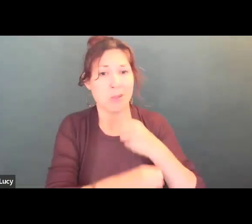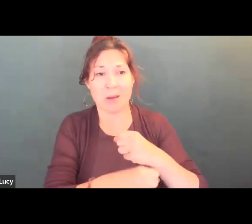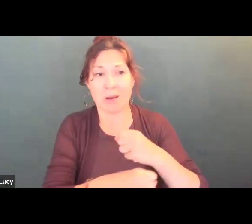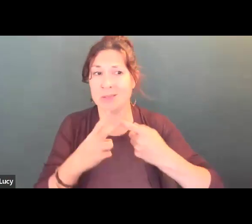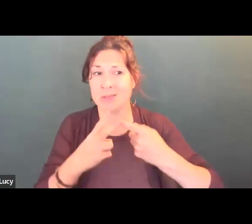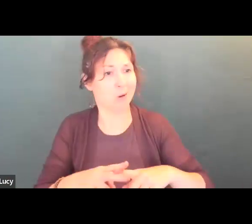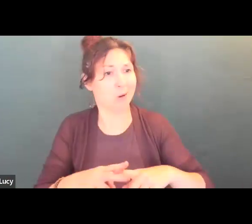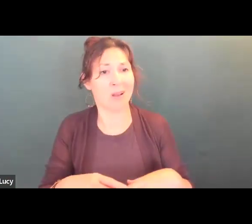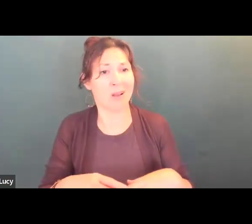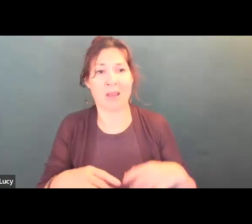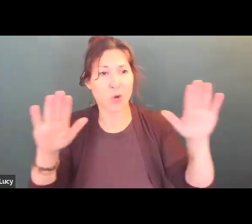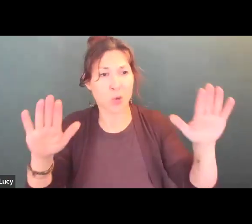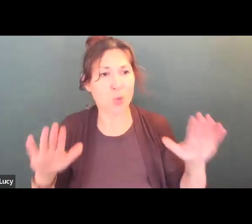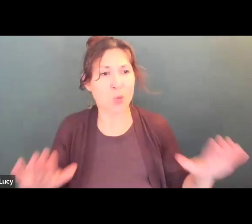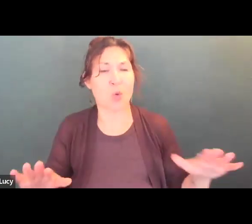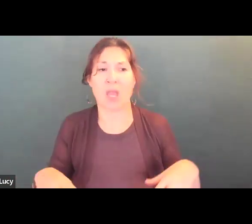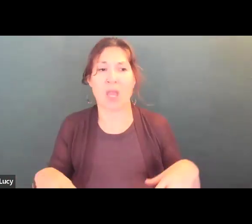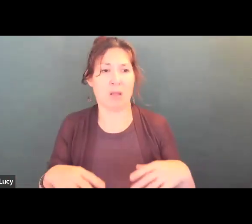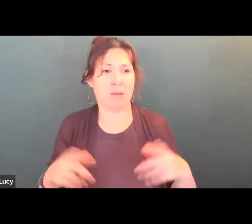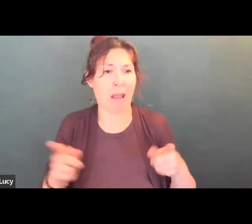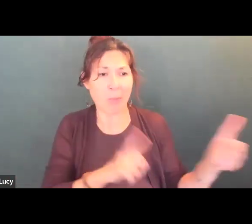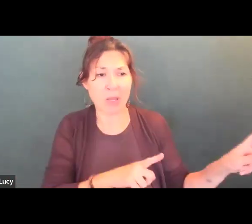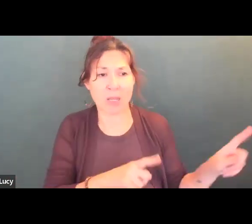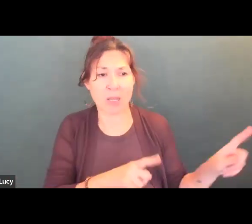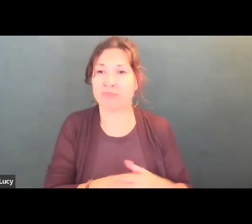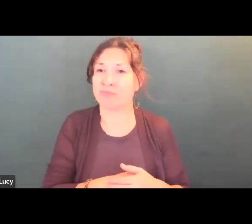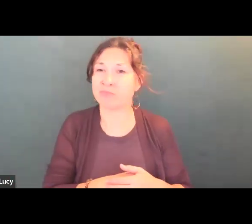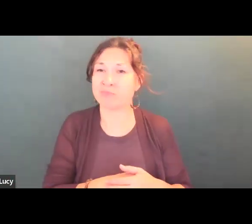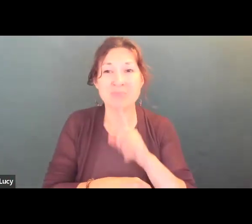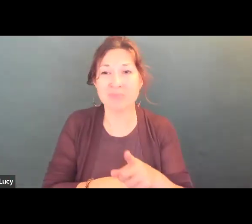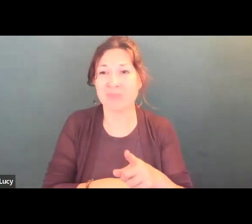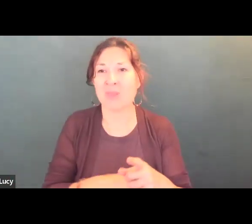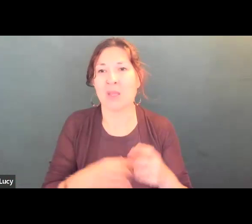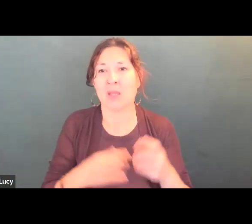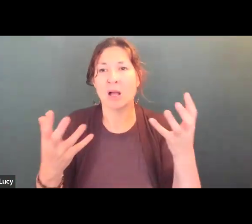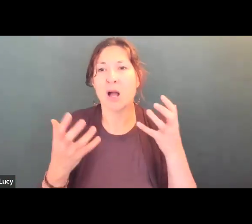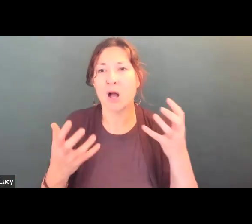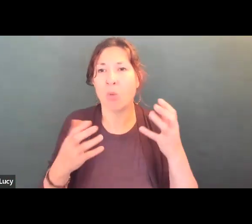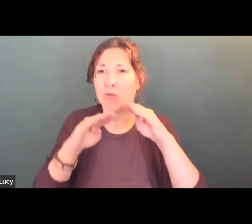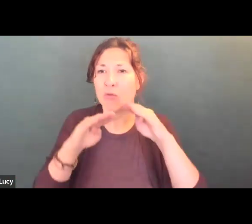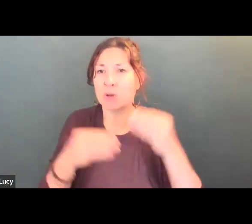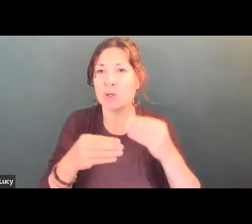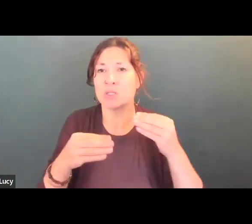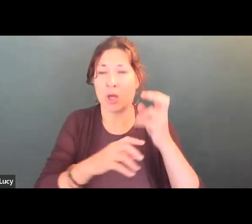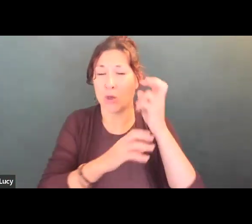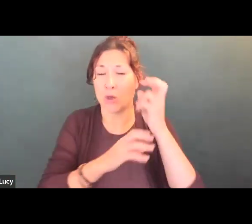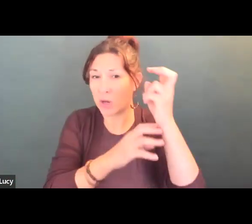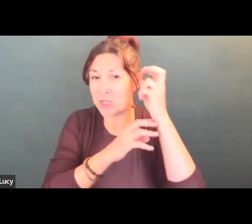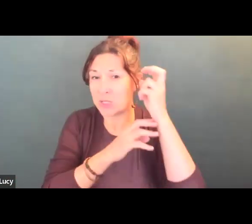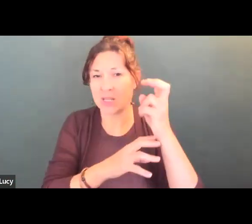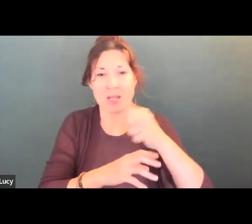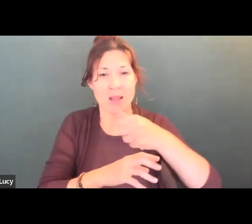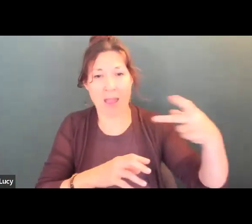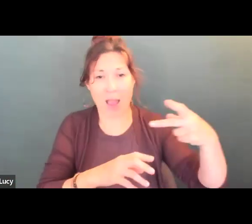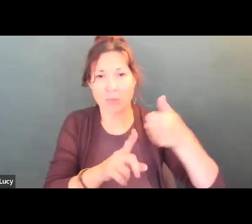great updates there, but just wanted to really reel in on the transportation, specifically with the app. What are